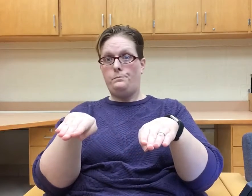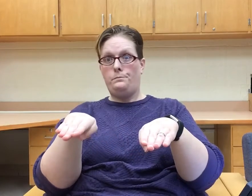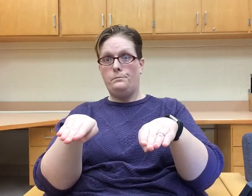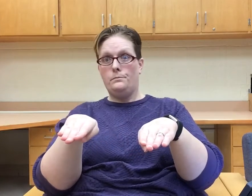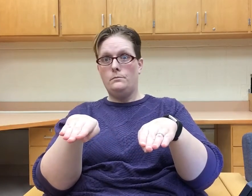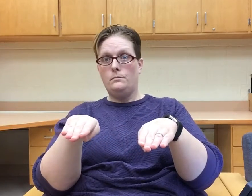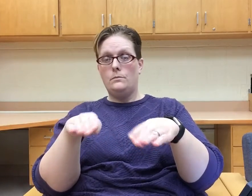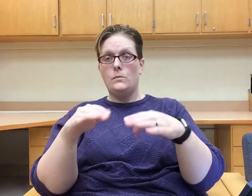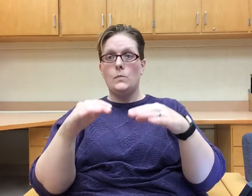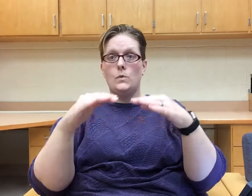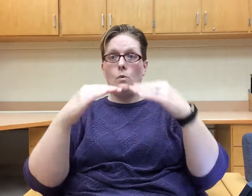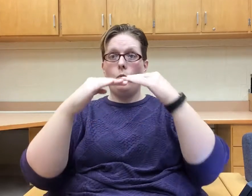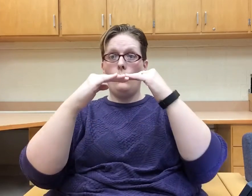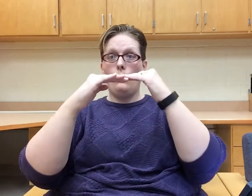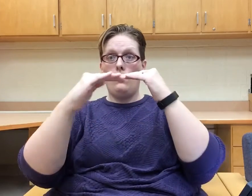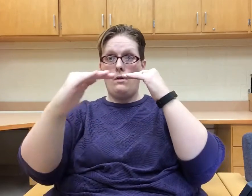they're sliding apart from each other,